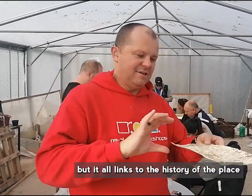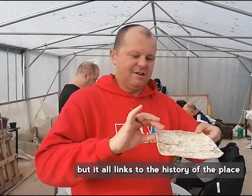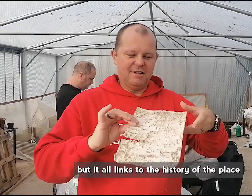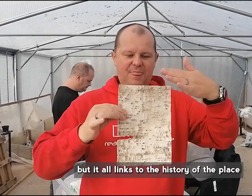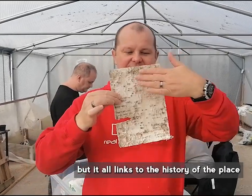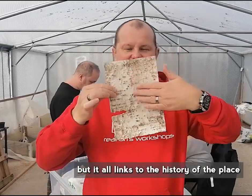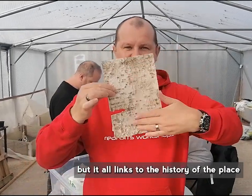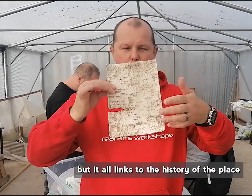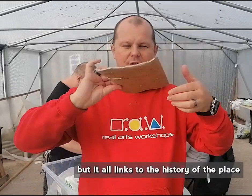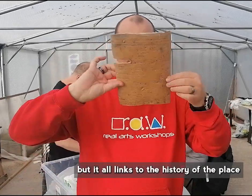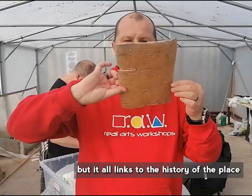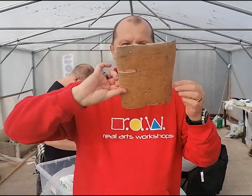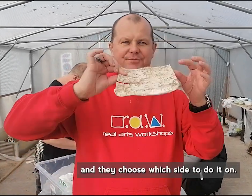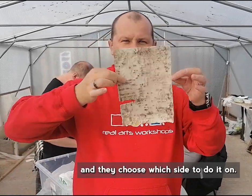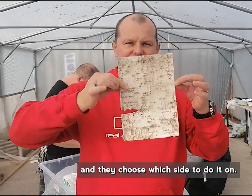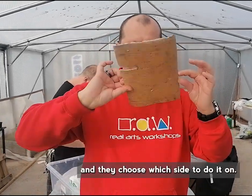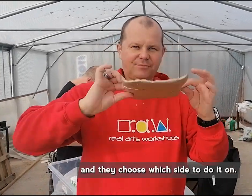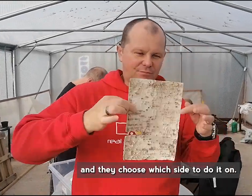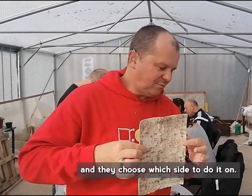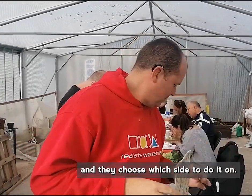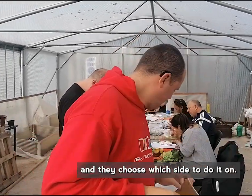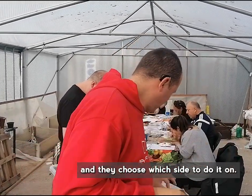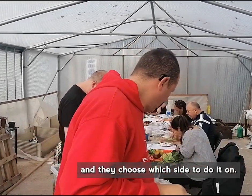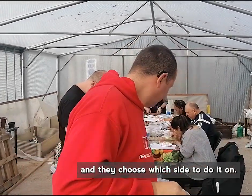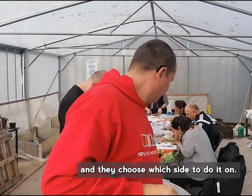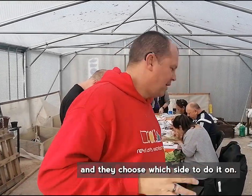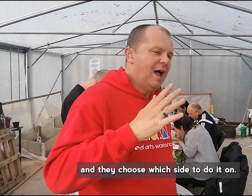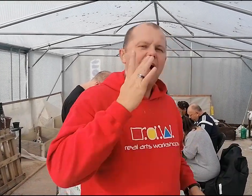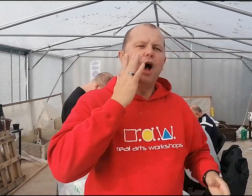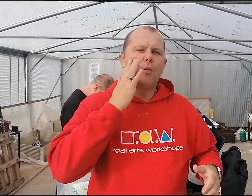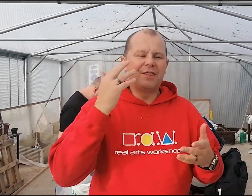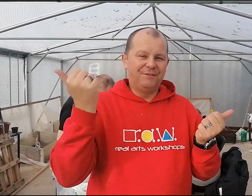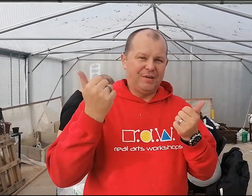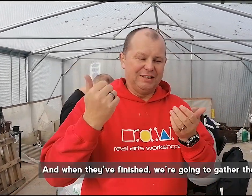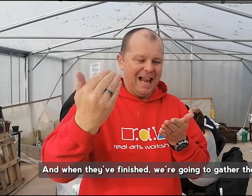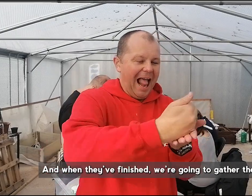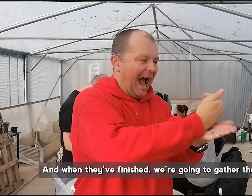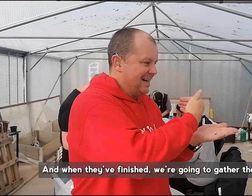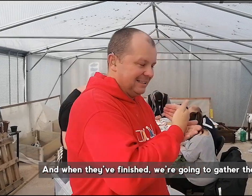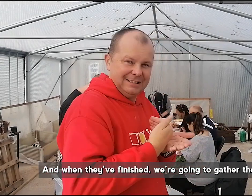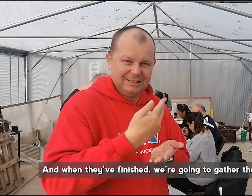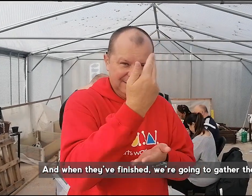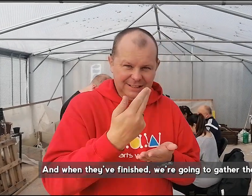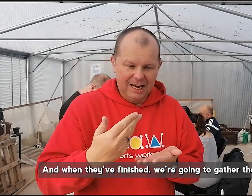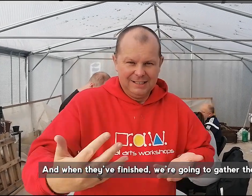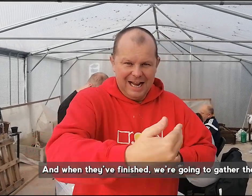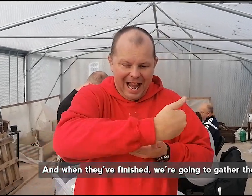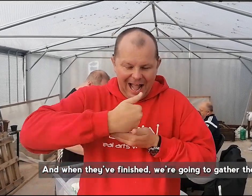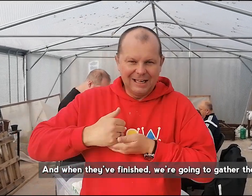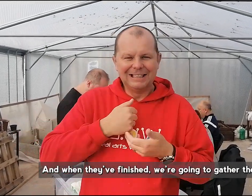the history of the place, and they choose which side to do it on. And when they're finished, we're going to gather them up,